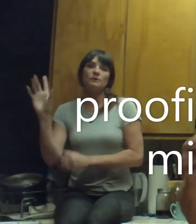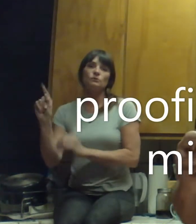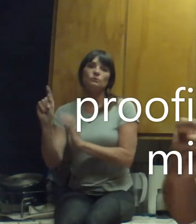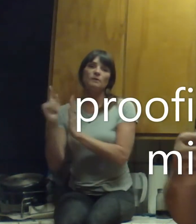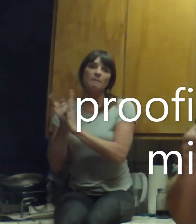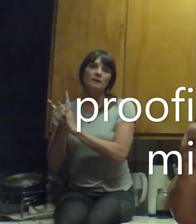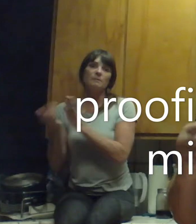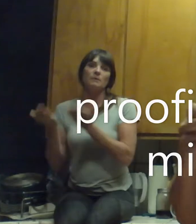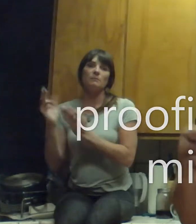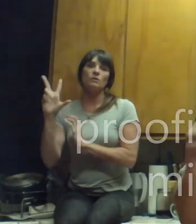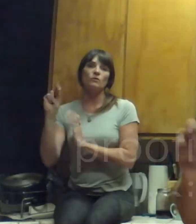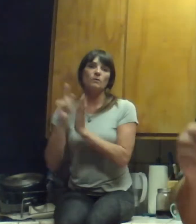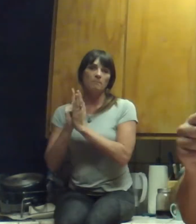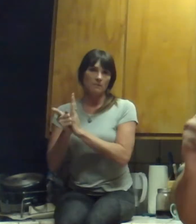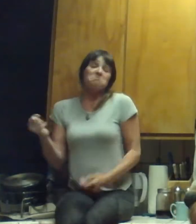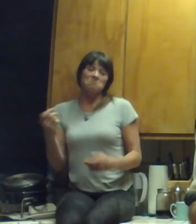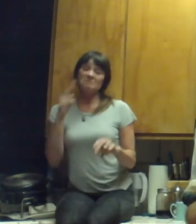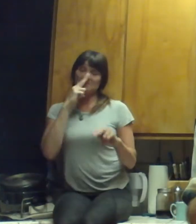maybe 30 minutes.